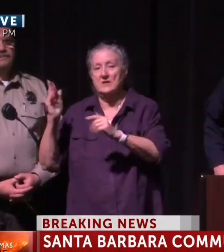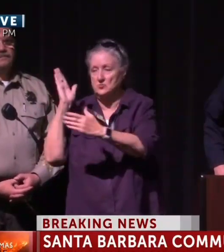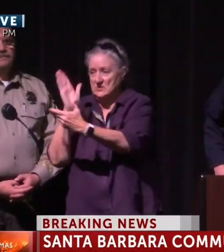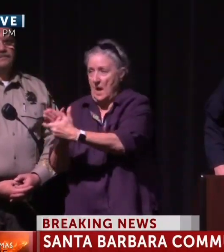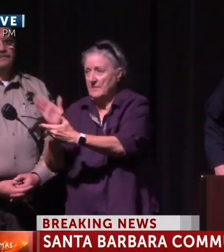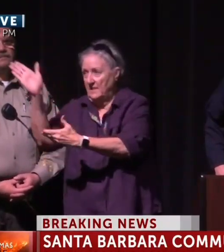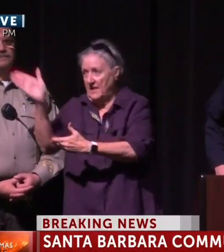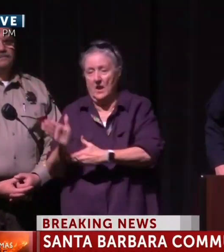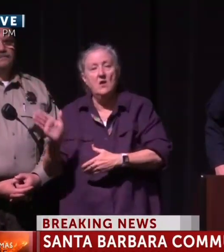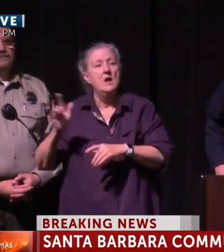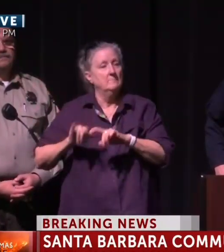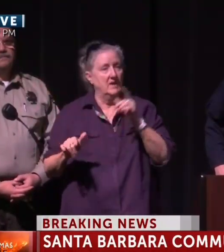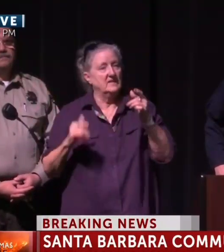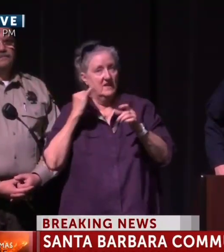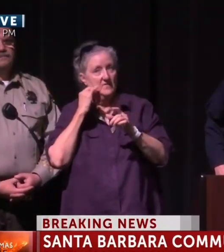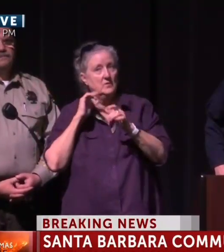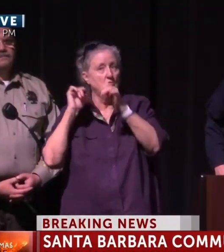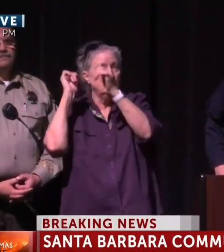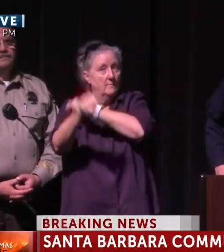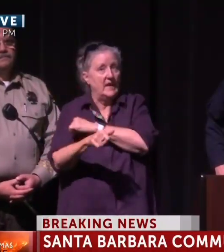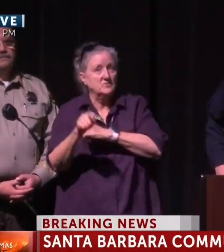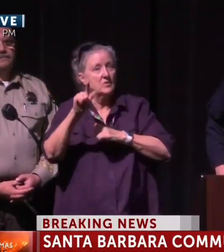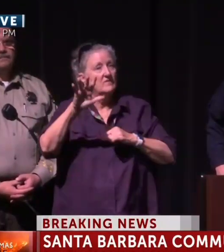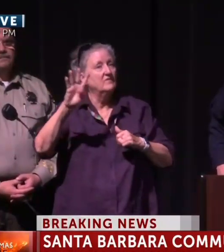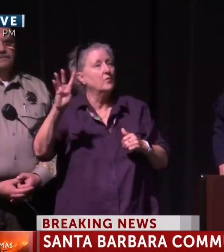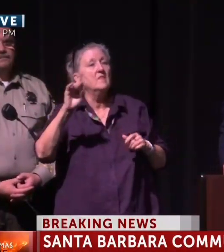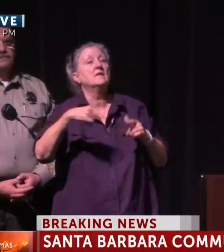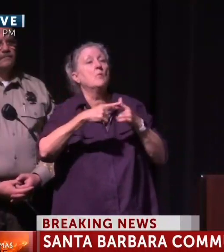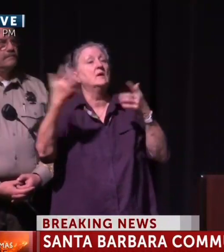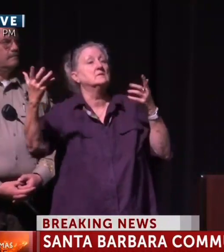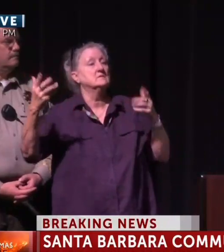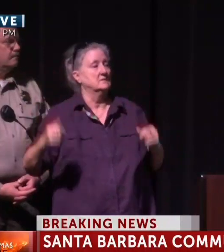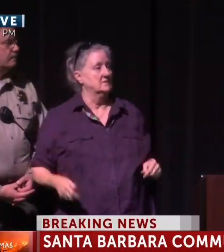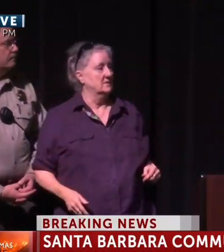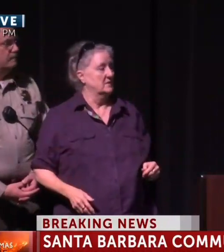hypothetical question, but if it goes that far, then what?